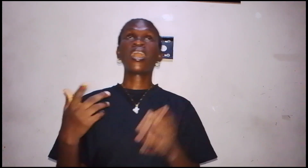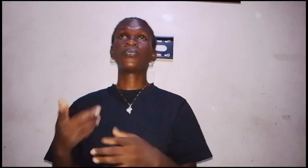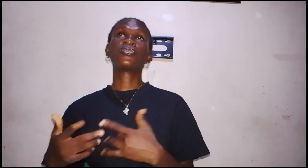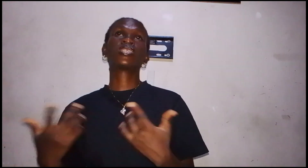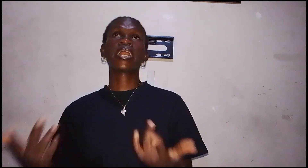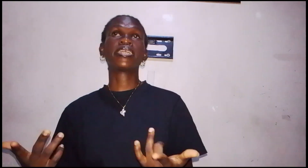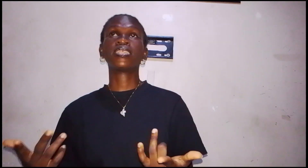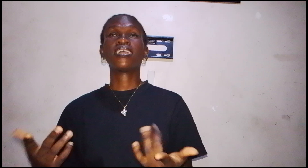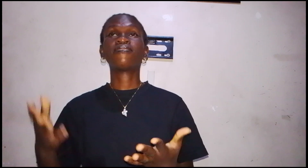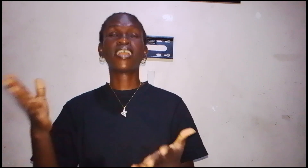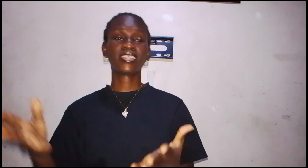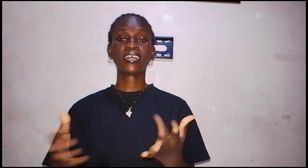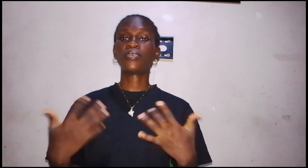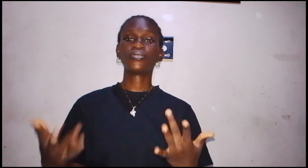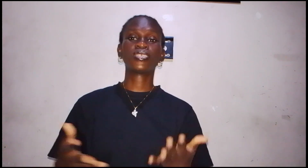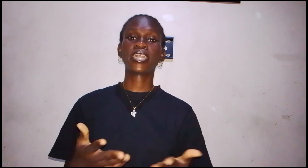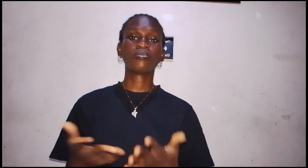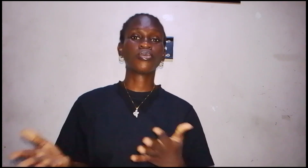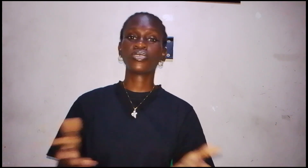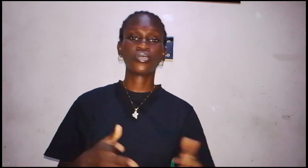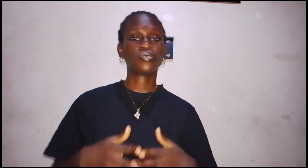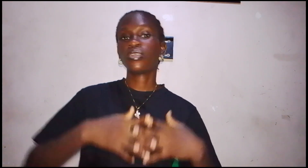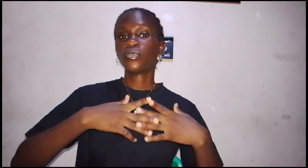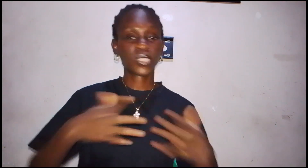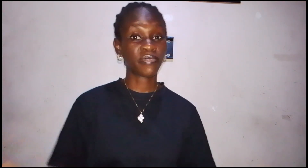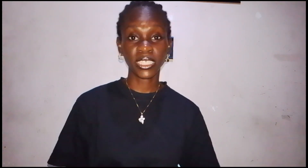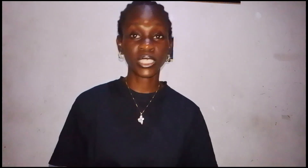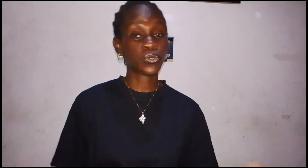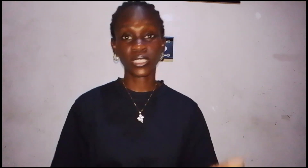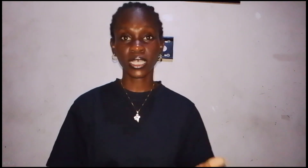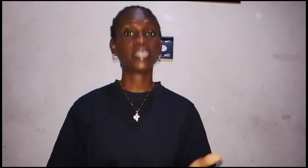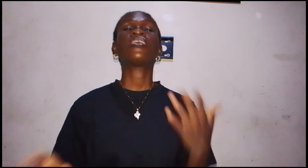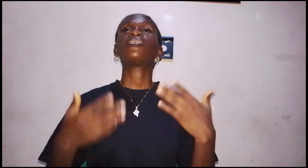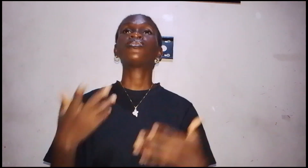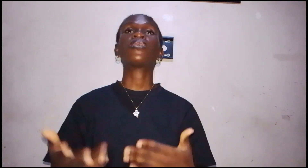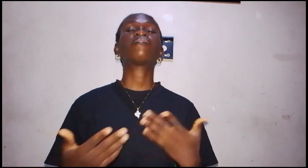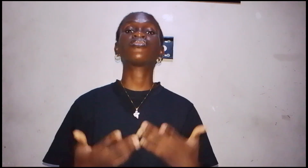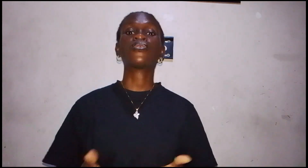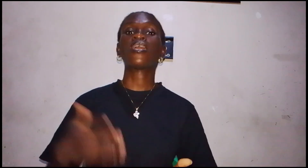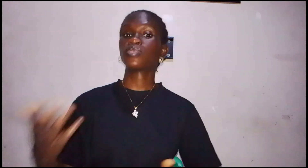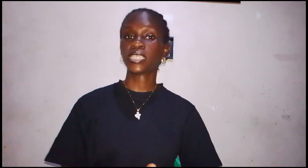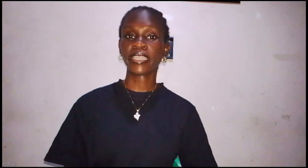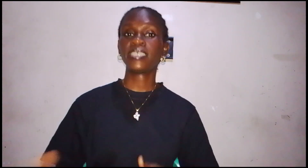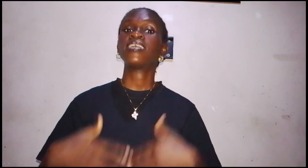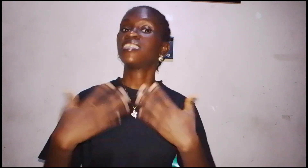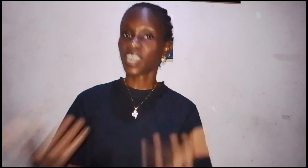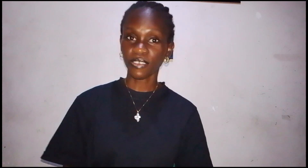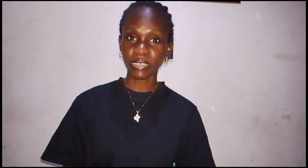I want to sign father, I want to sign mommy, or whatever it is you want to sign. You have to know how to sign the